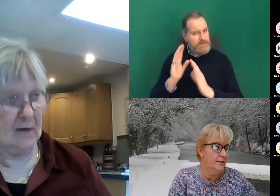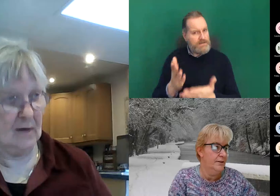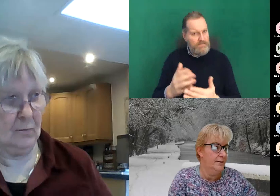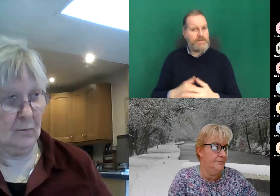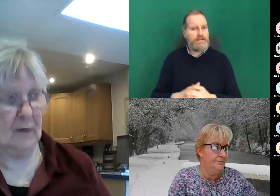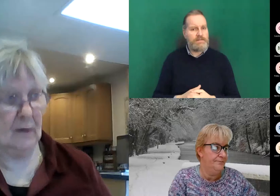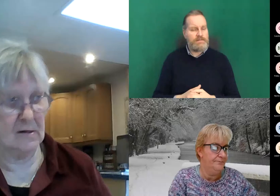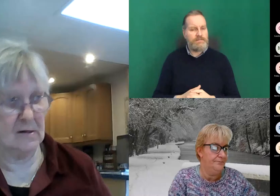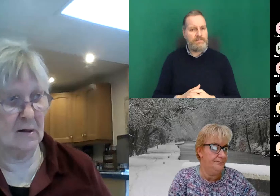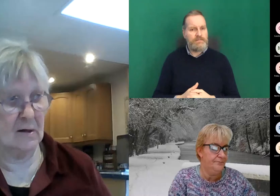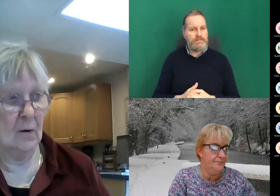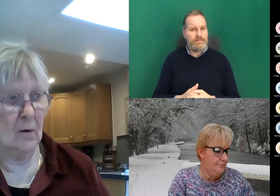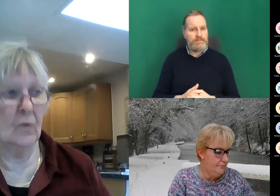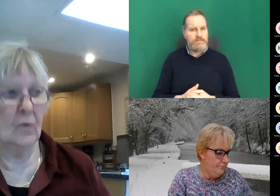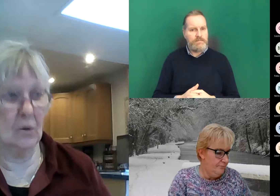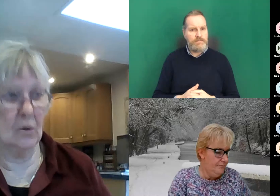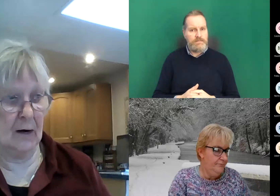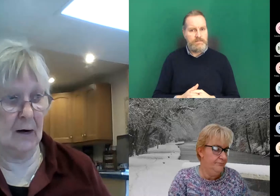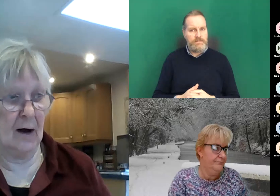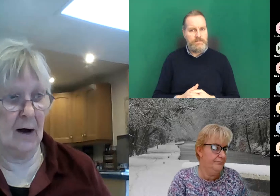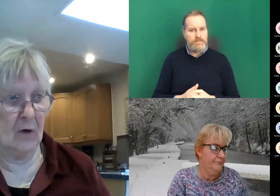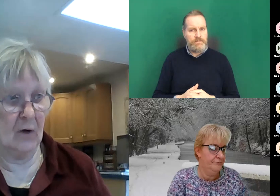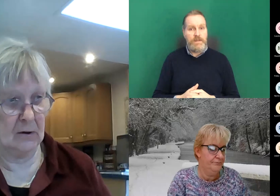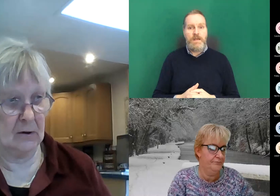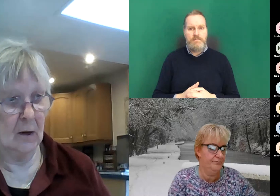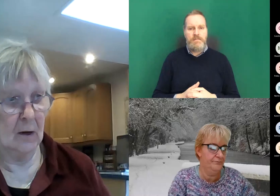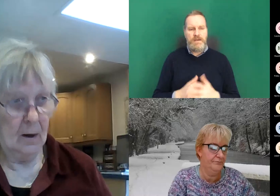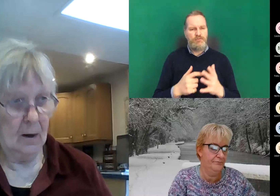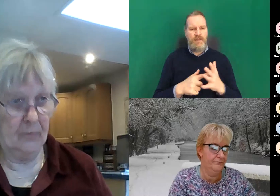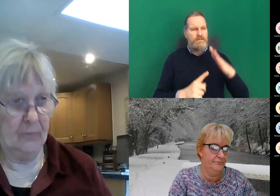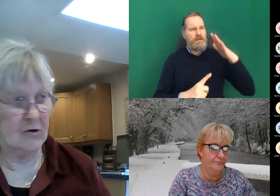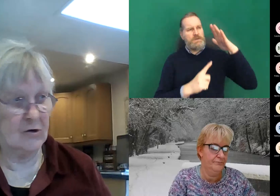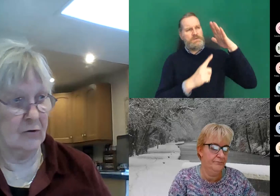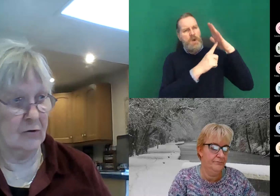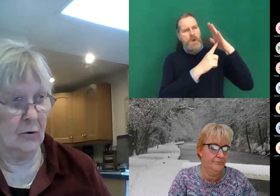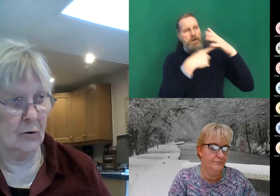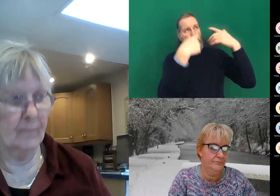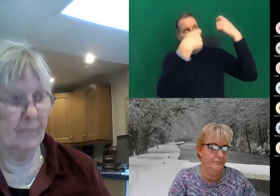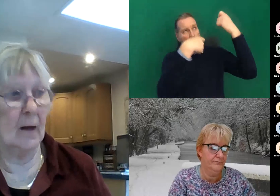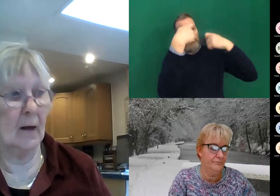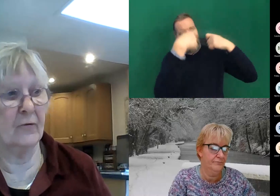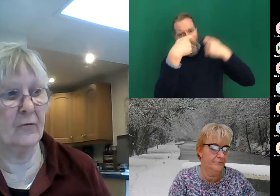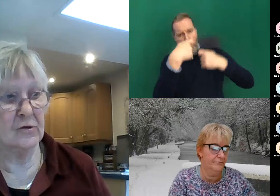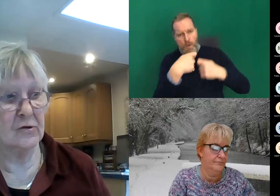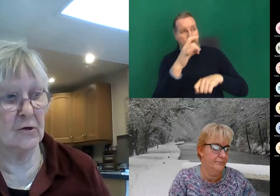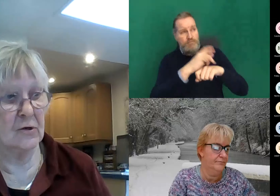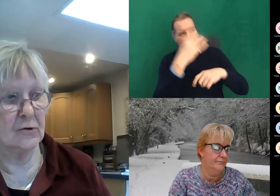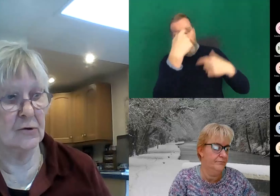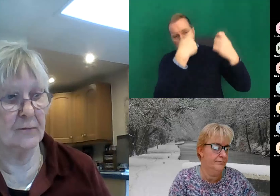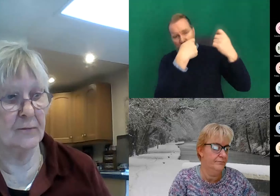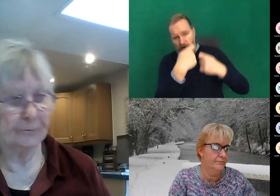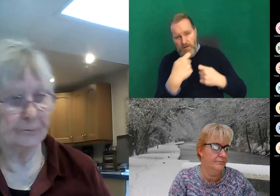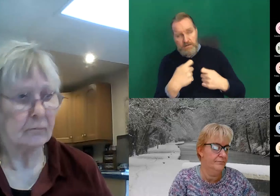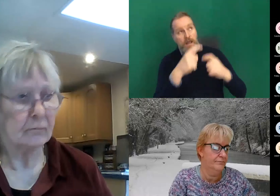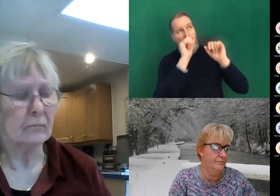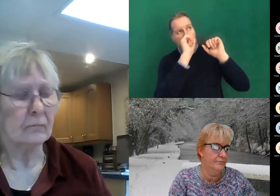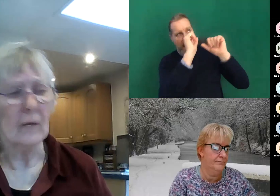such as they existed were top-down, hierarchical, professionally controlled, and professional